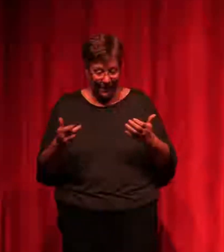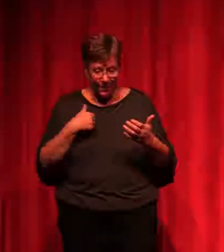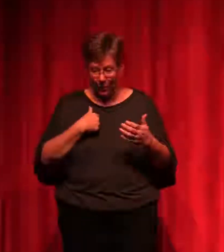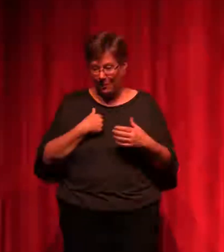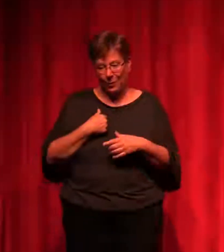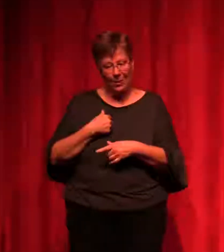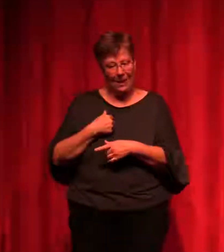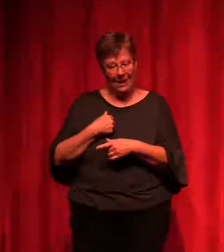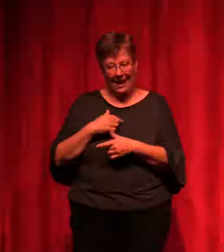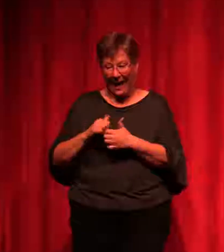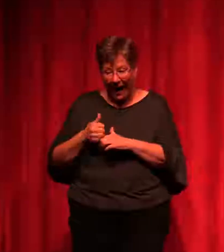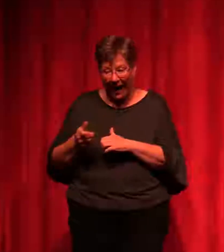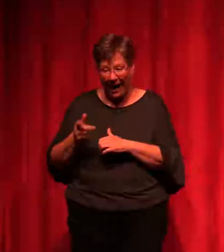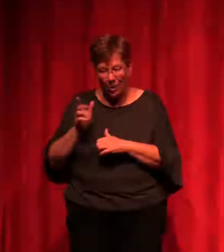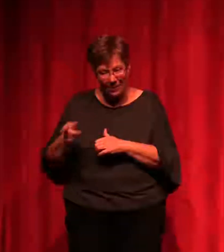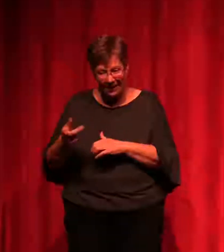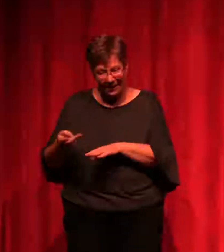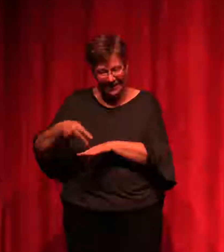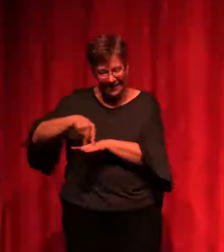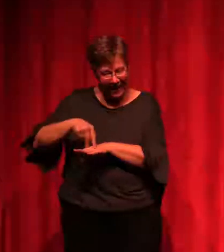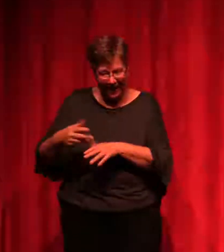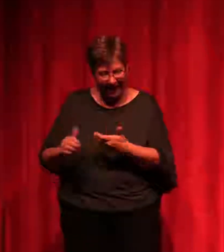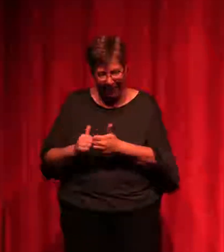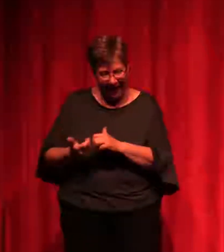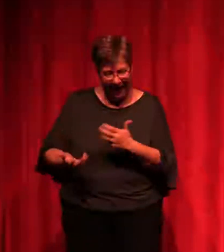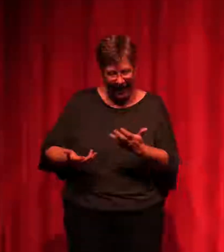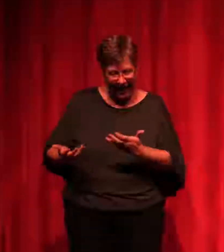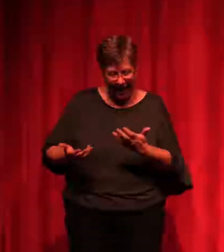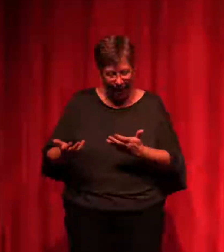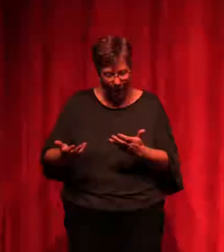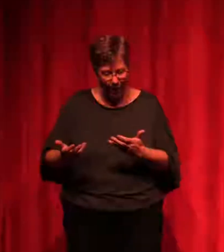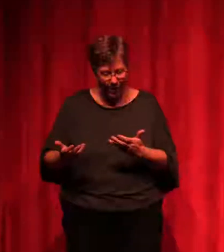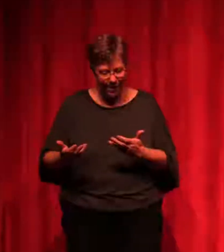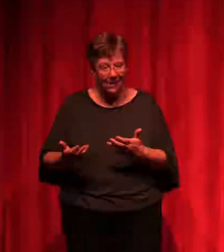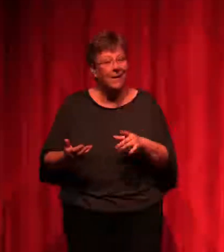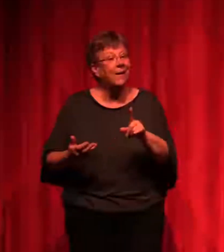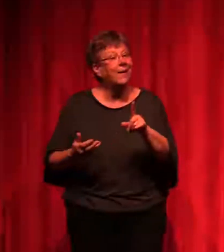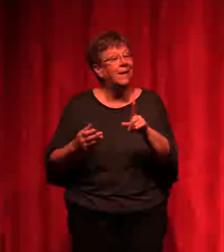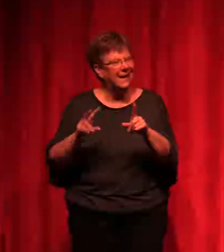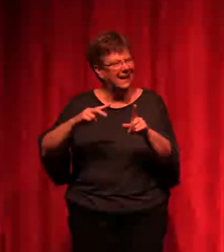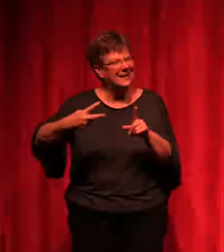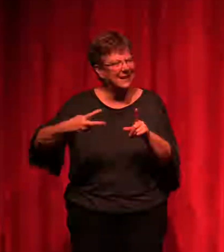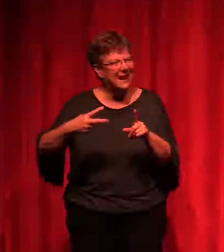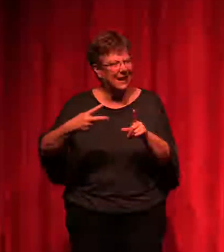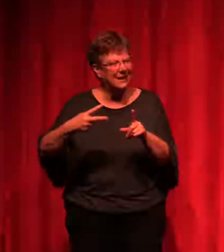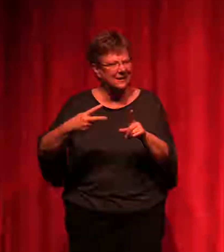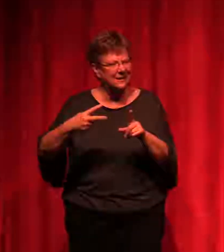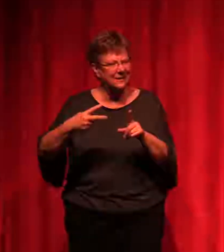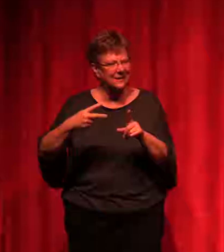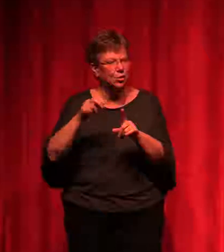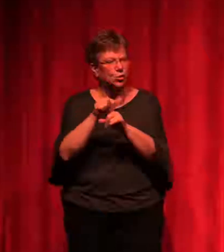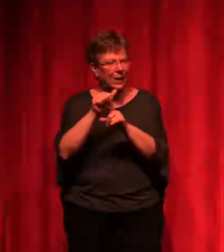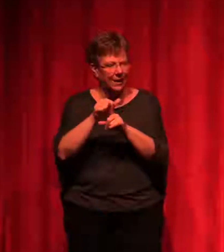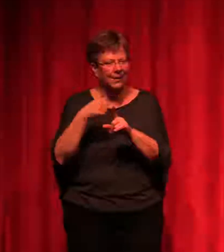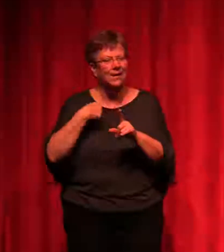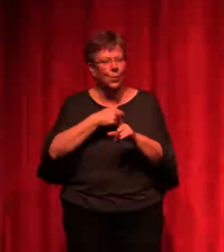going, man, how's he going to do this? So another MacGyver trick, we duct taped his ankle